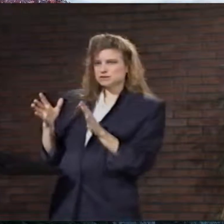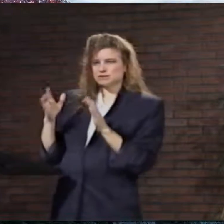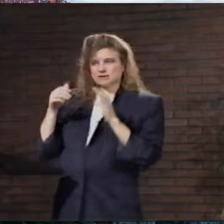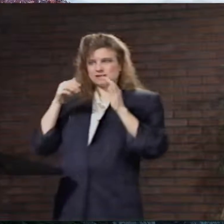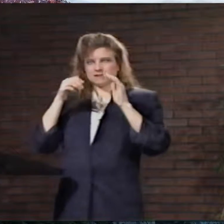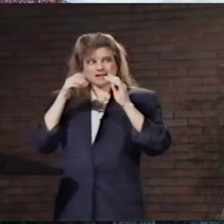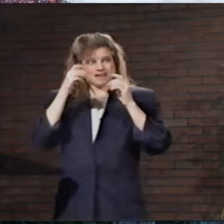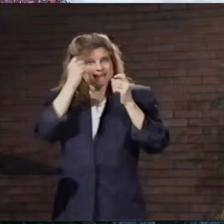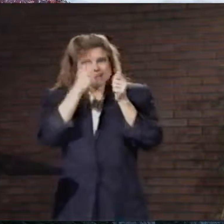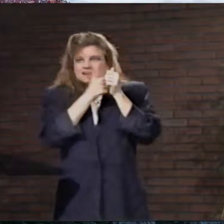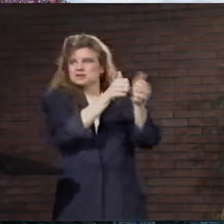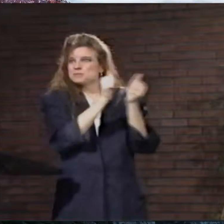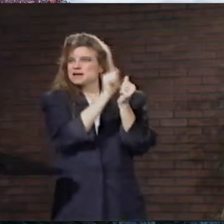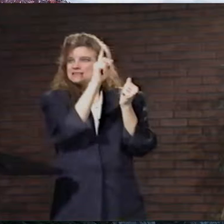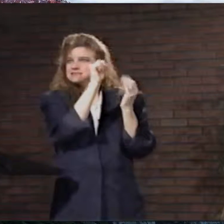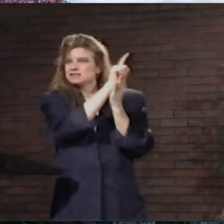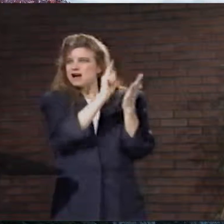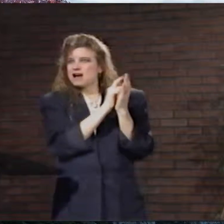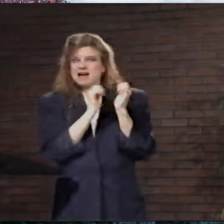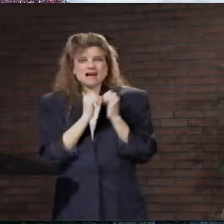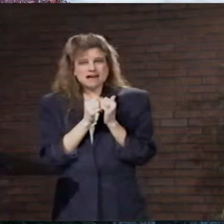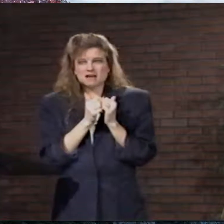we need more help